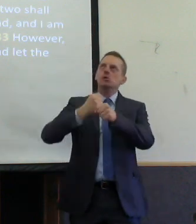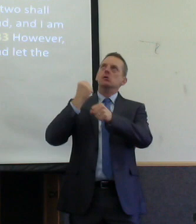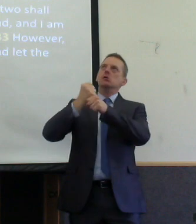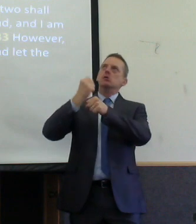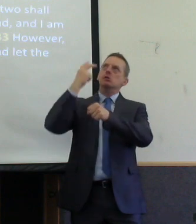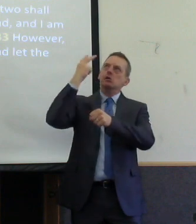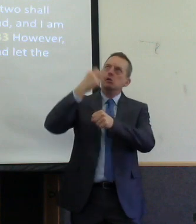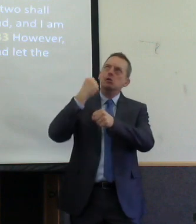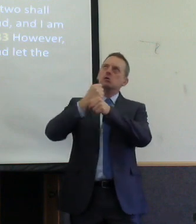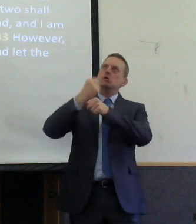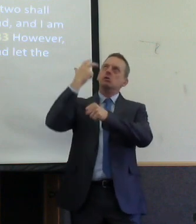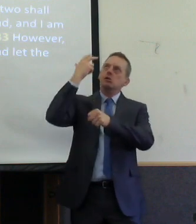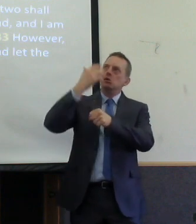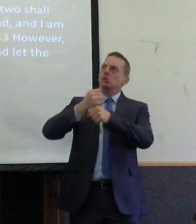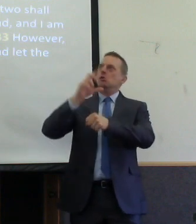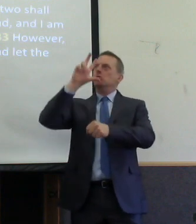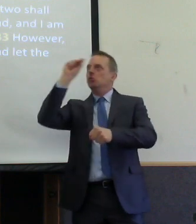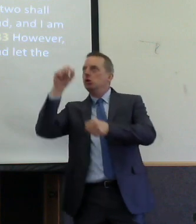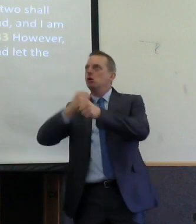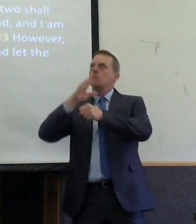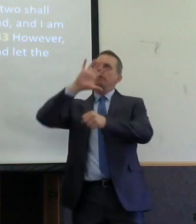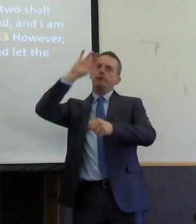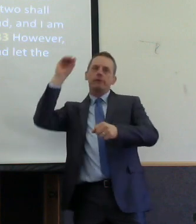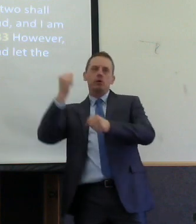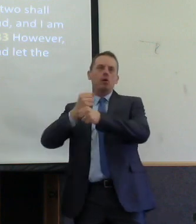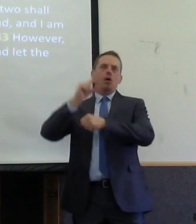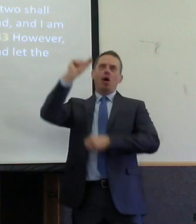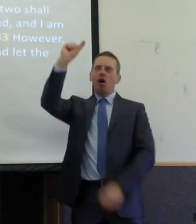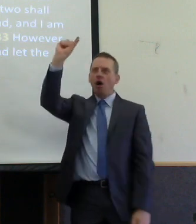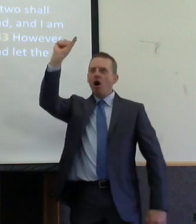it's smaller and smaller. I can use any of the body in the face.